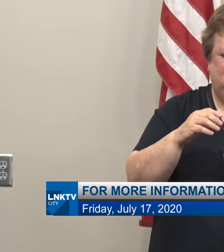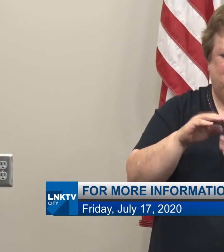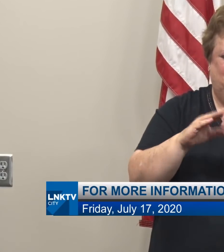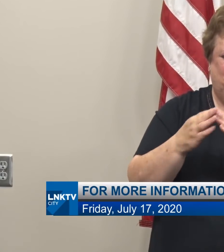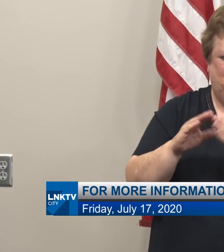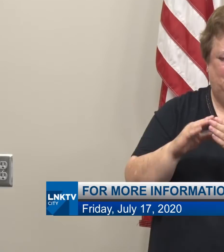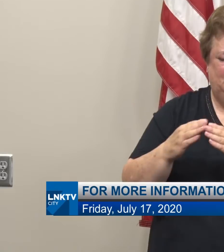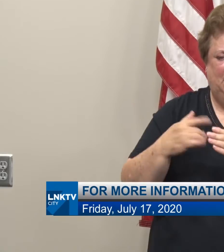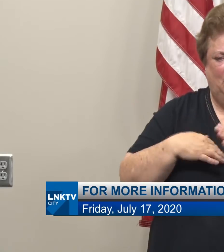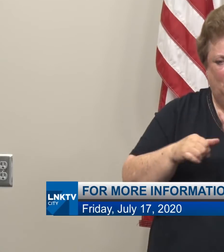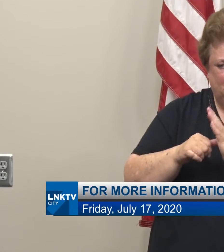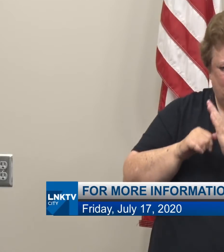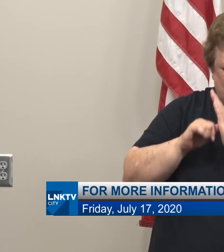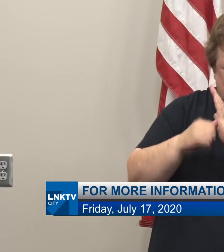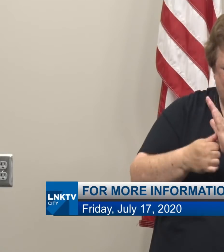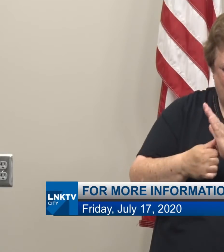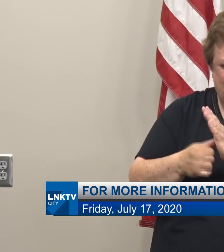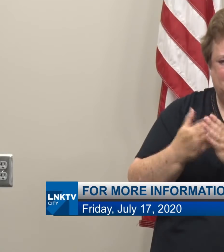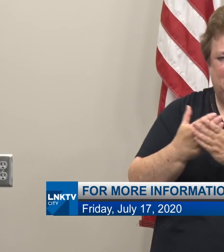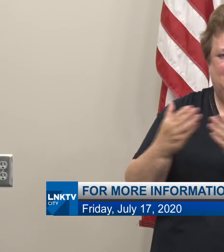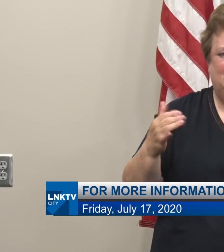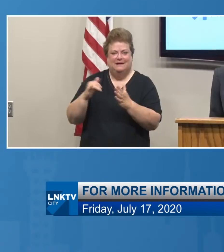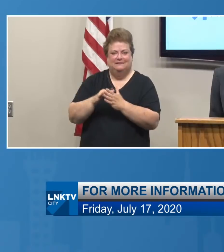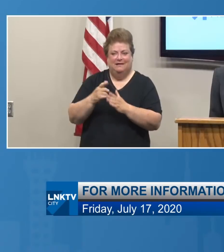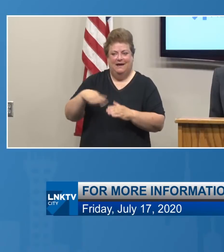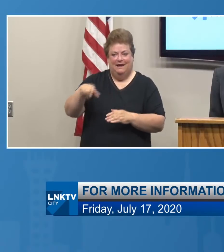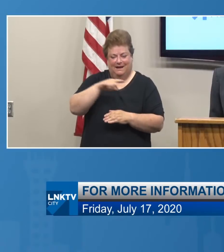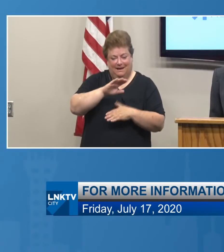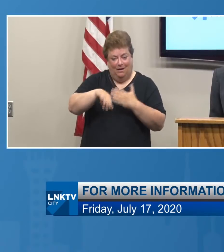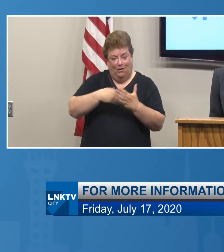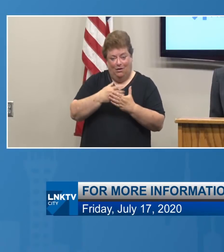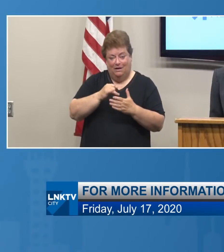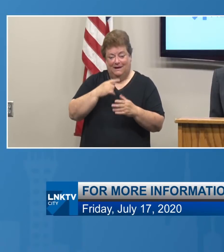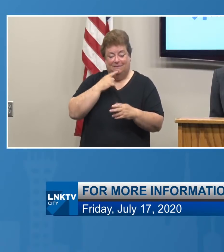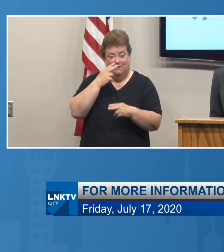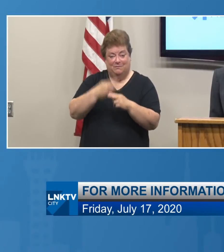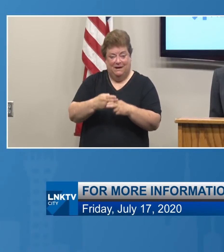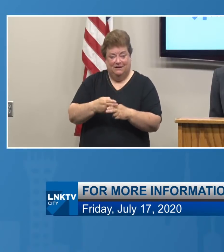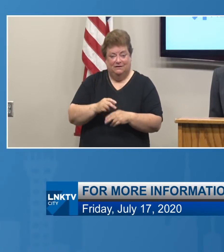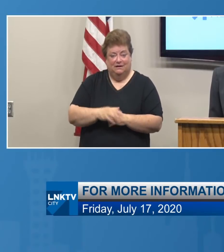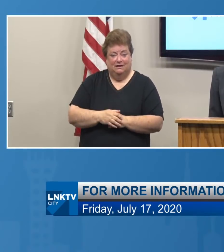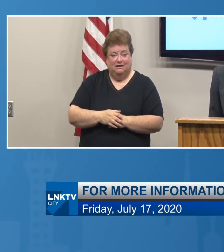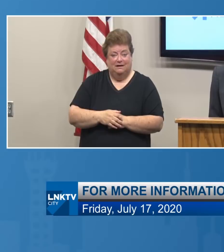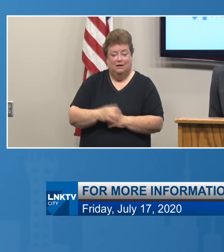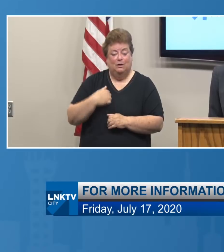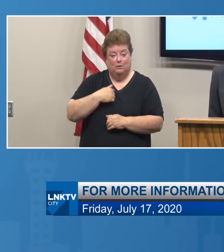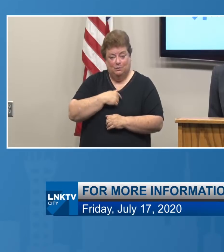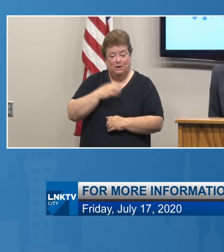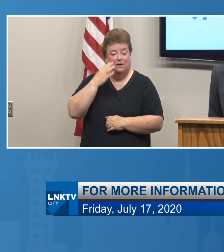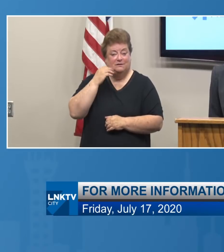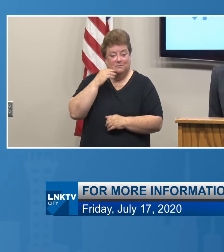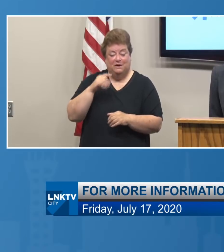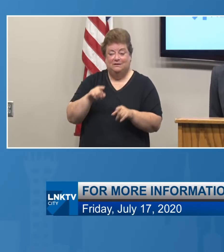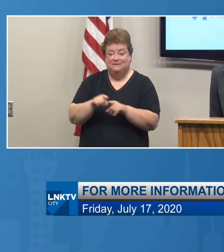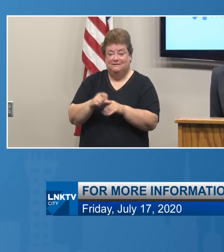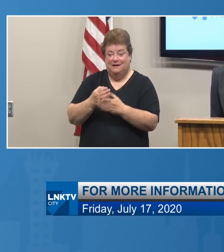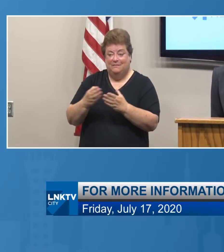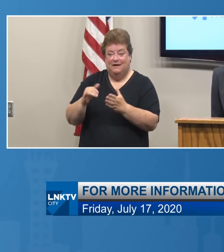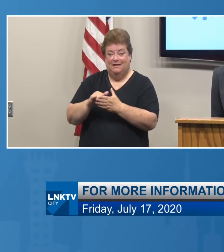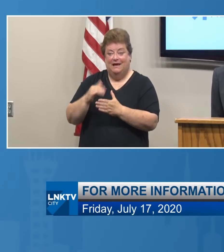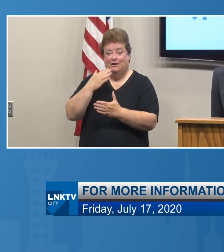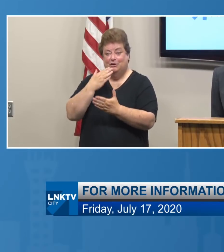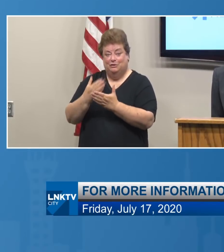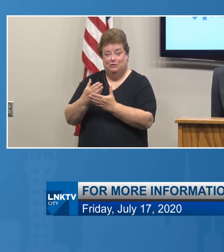to reinforce many of the things that have already been mentioned, and also that we are experiencing many of the things that the Good